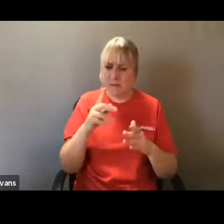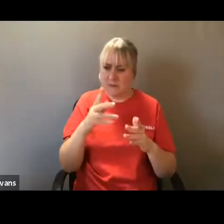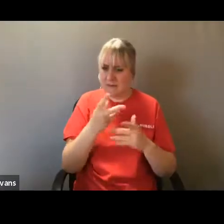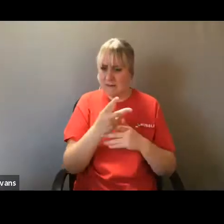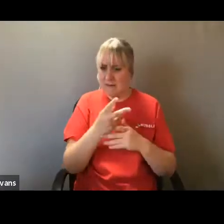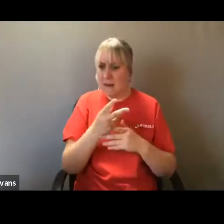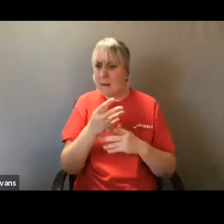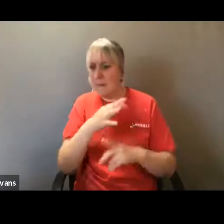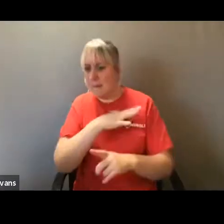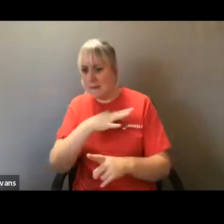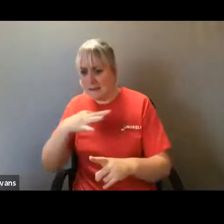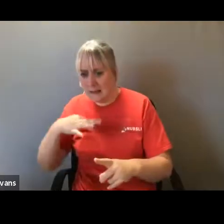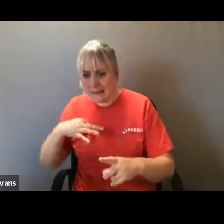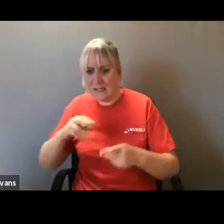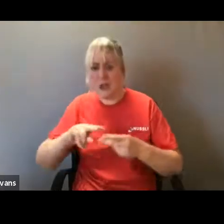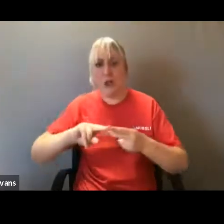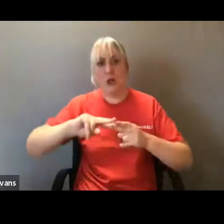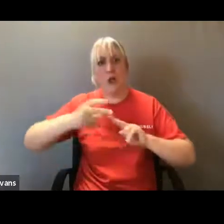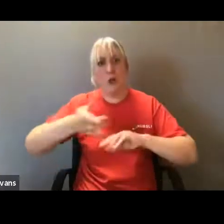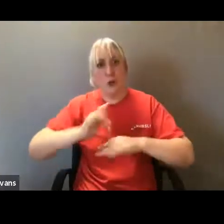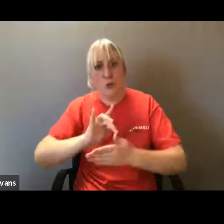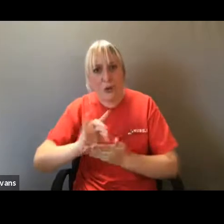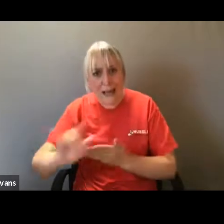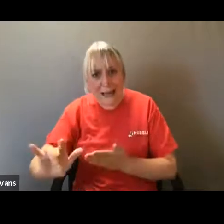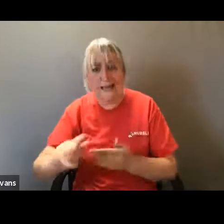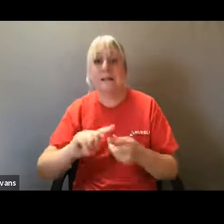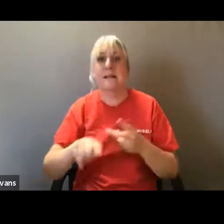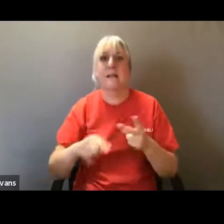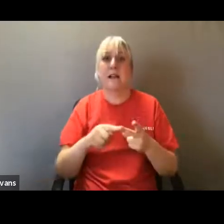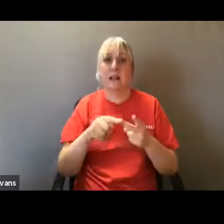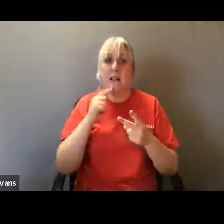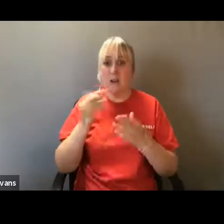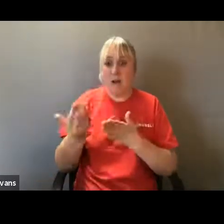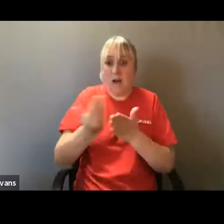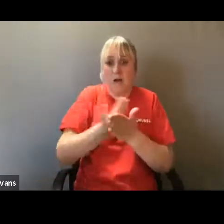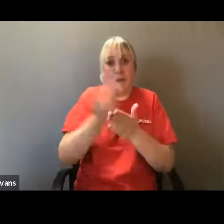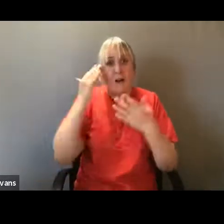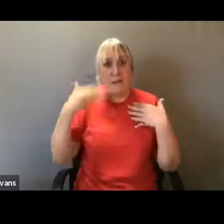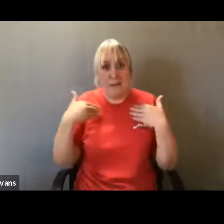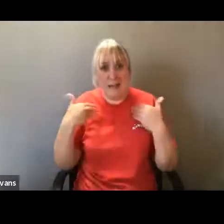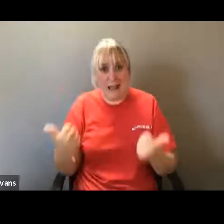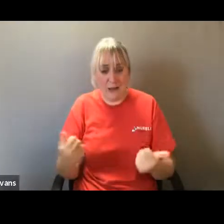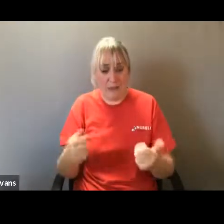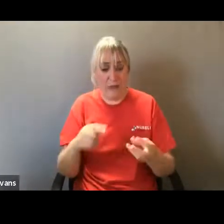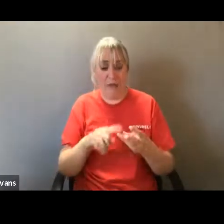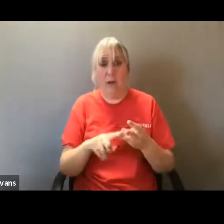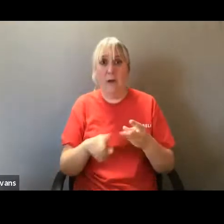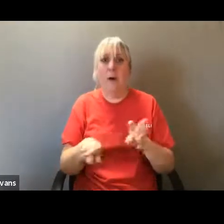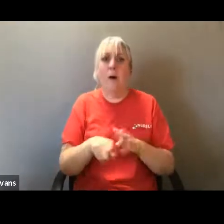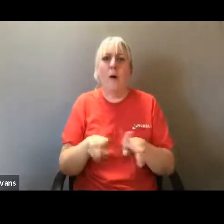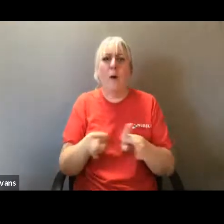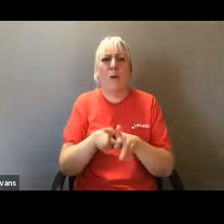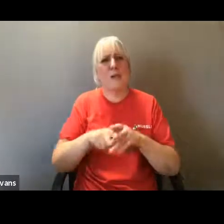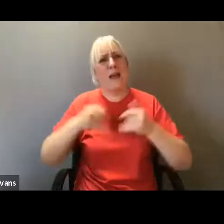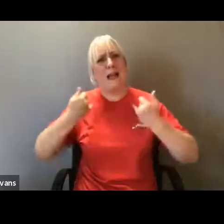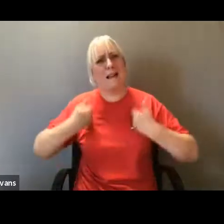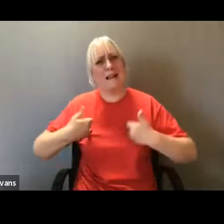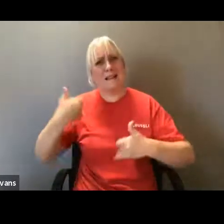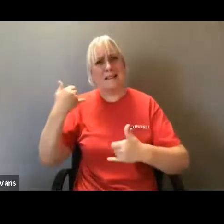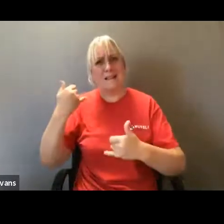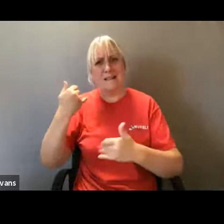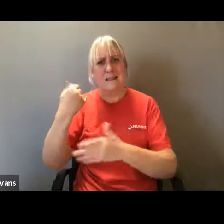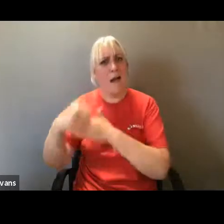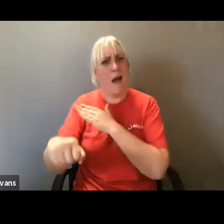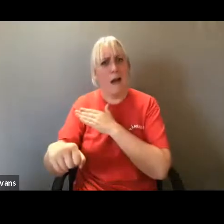but also eugenics, the recovery model of mental health as an example, and illness denial, which people with chronic illness